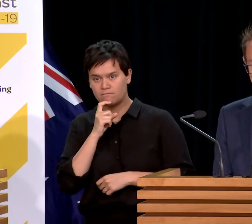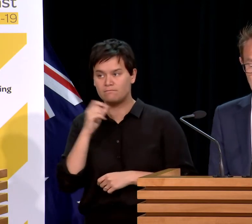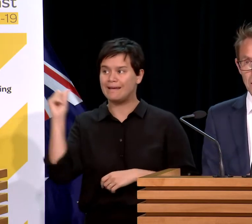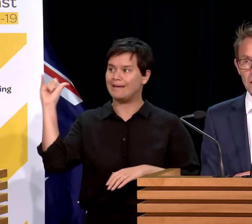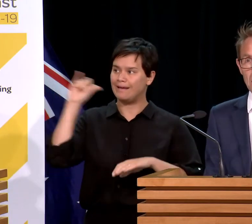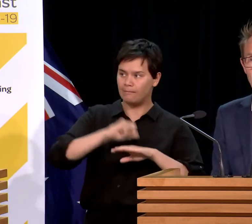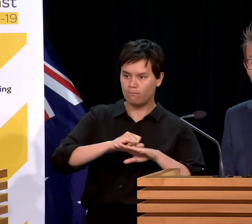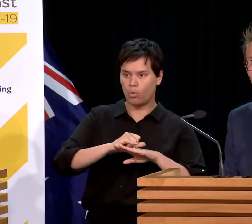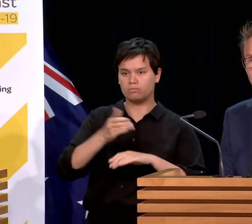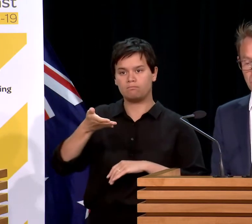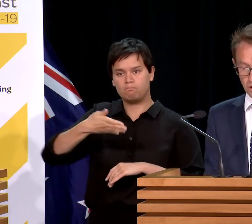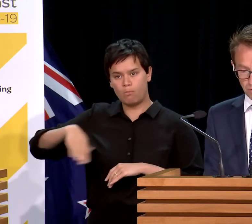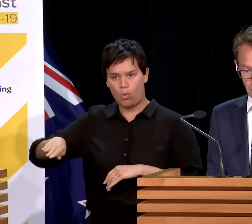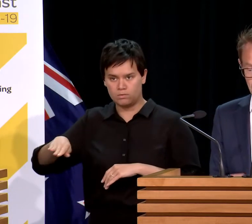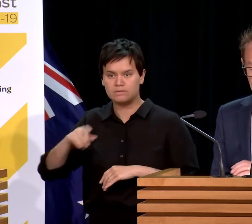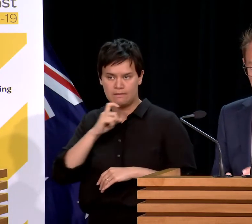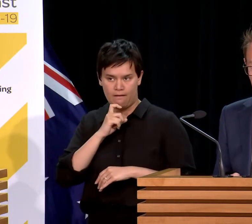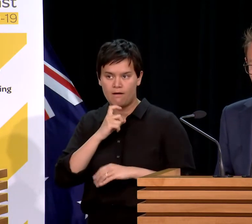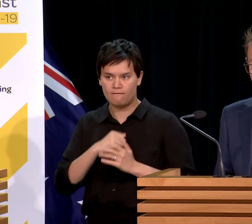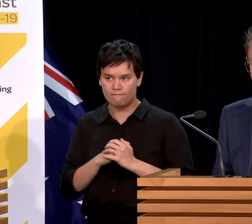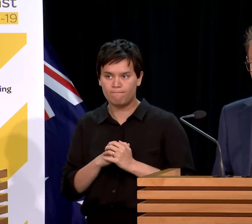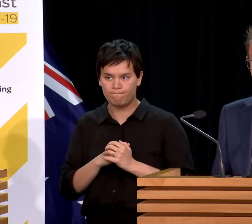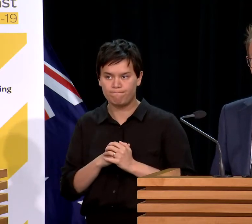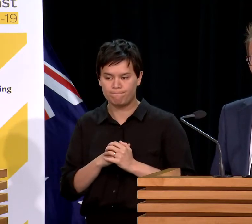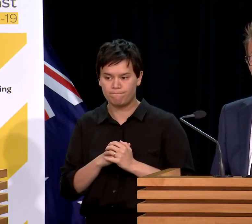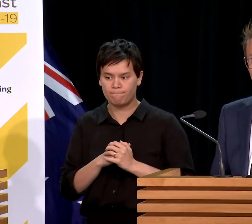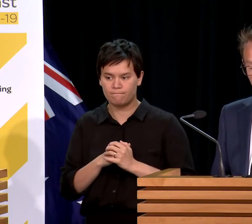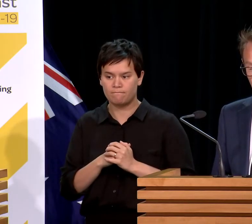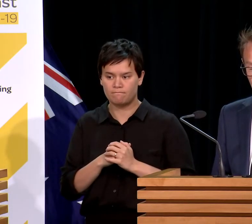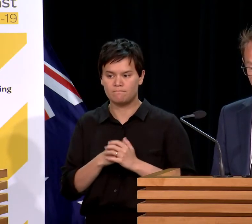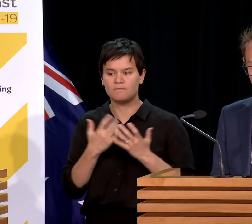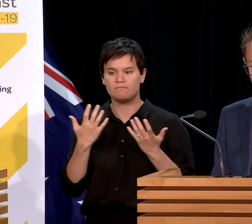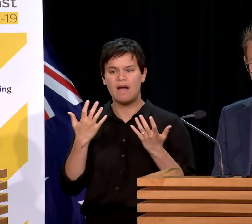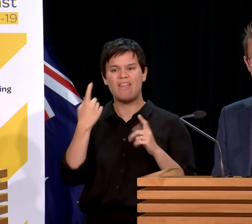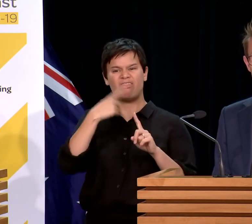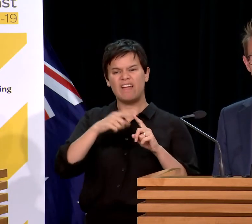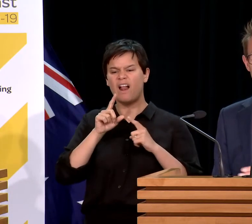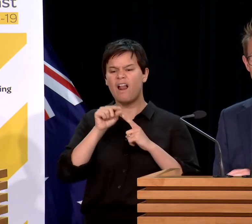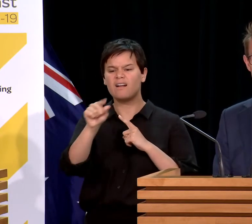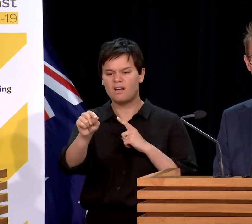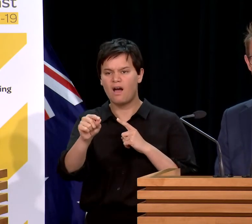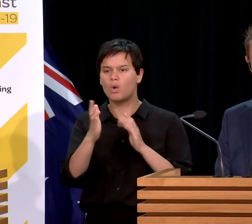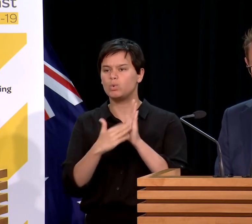year. We're also developing a campaign to ensure all New Zealanders get